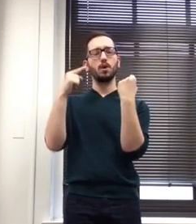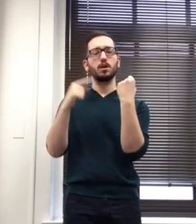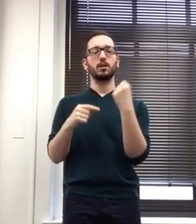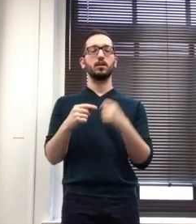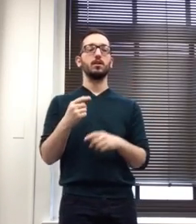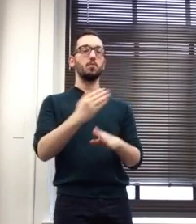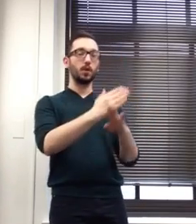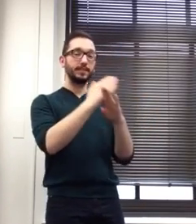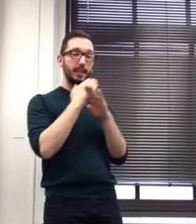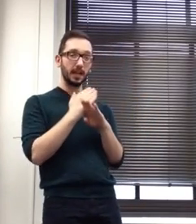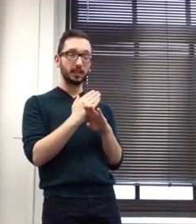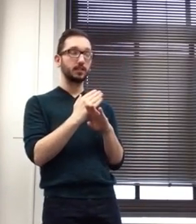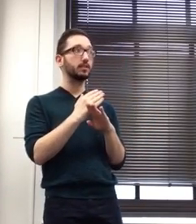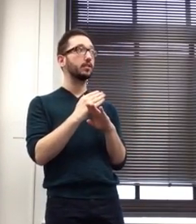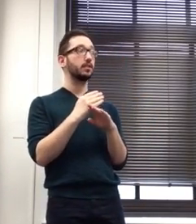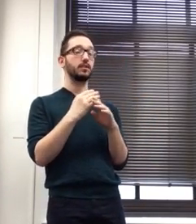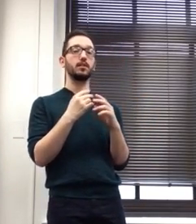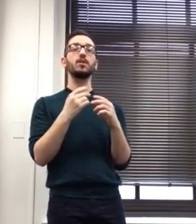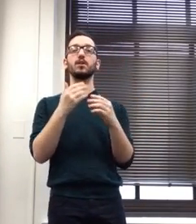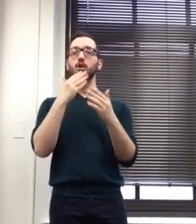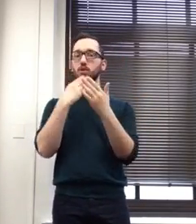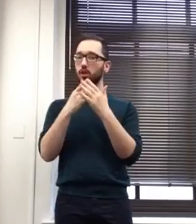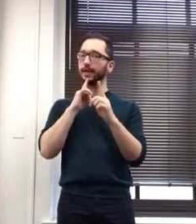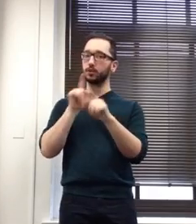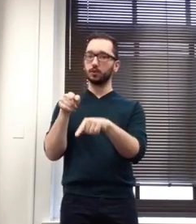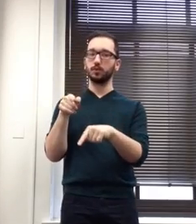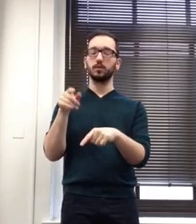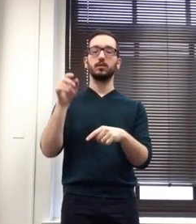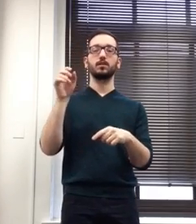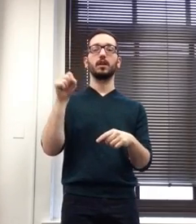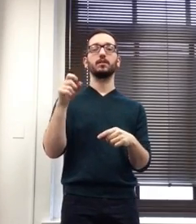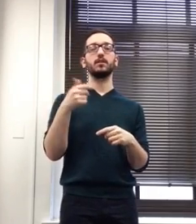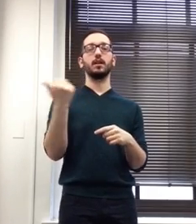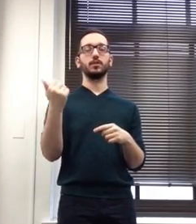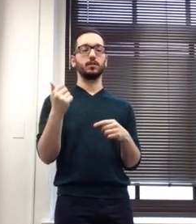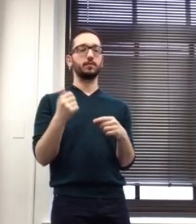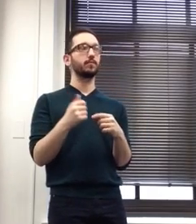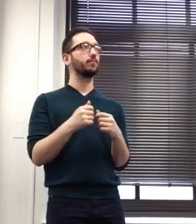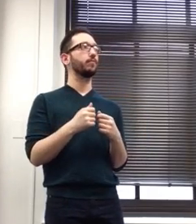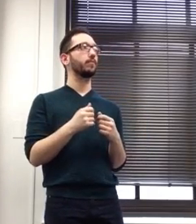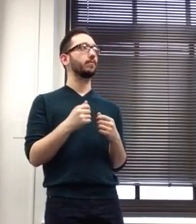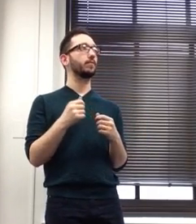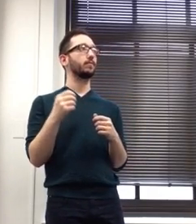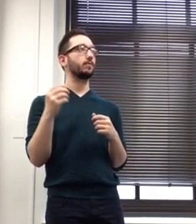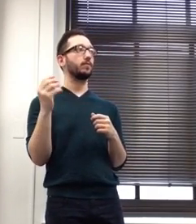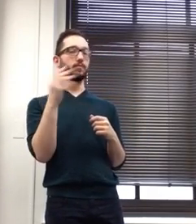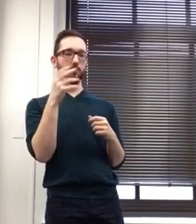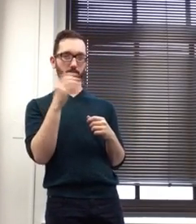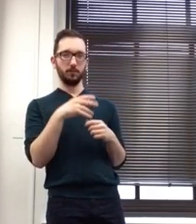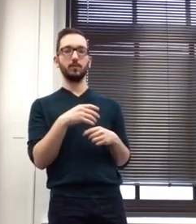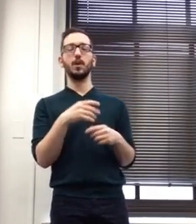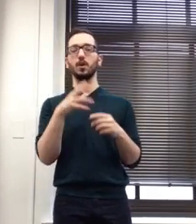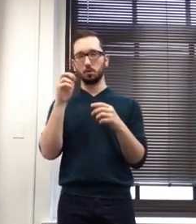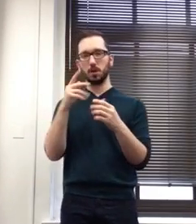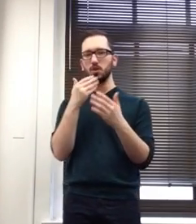it. Good answer. Fall, it might not hurt the bones much. Okay, good. Protection, support are the two